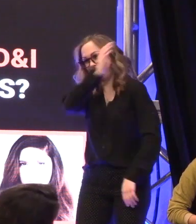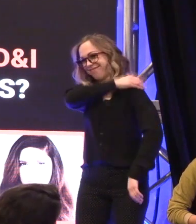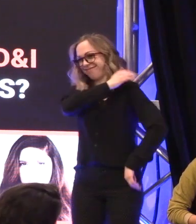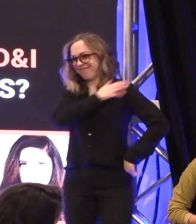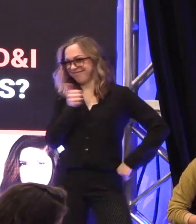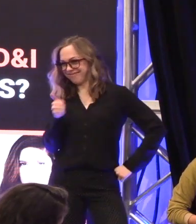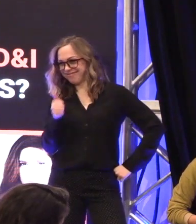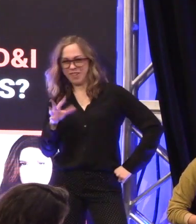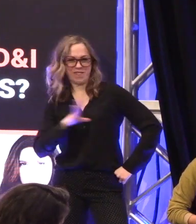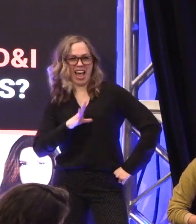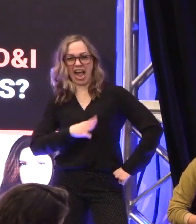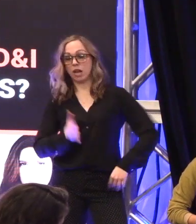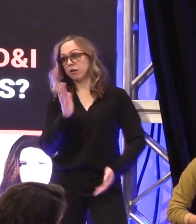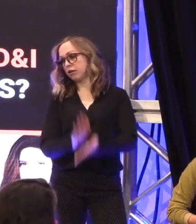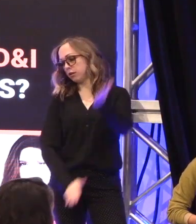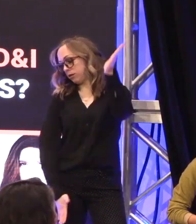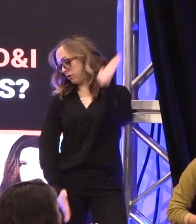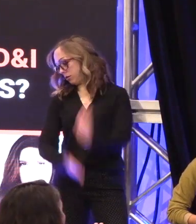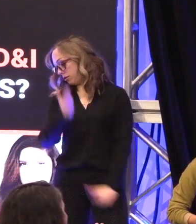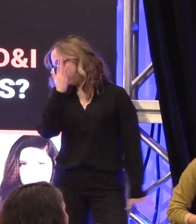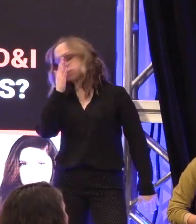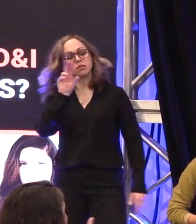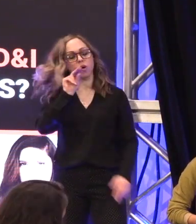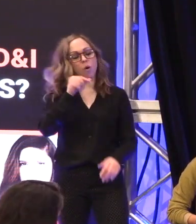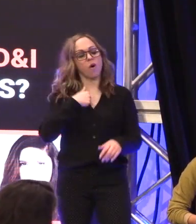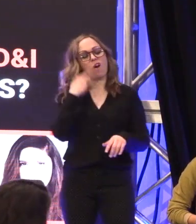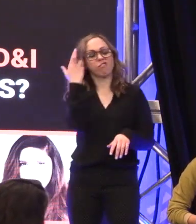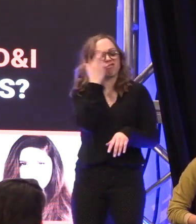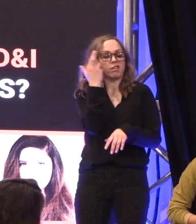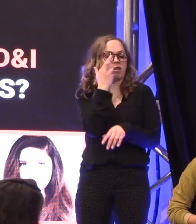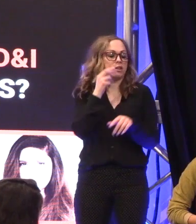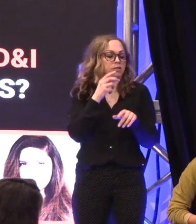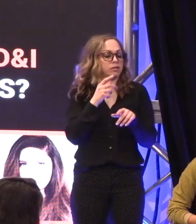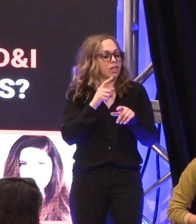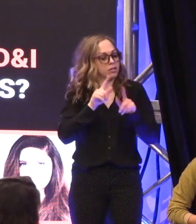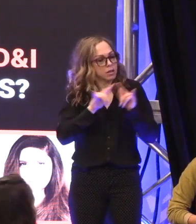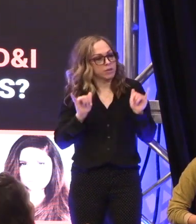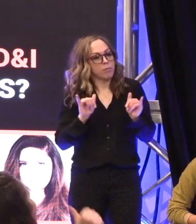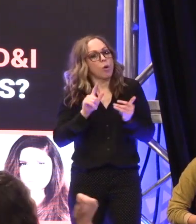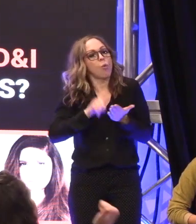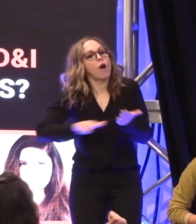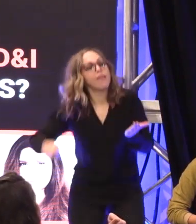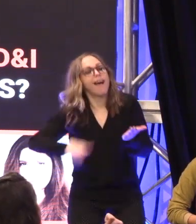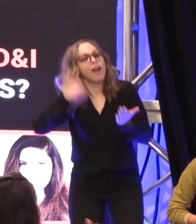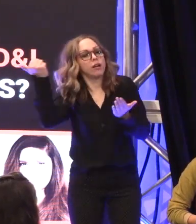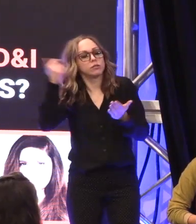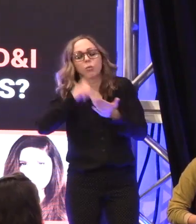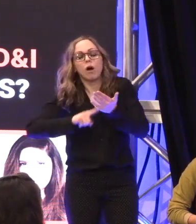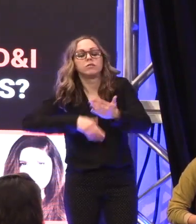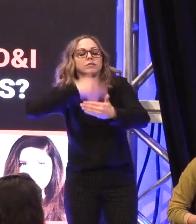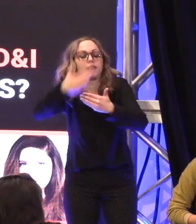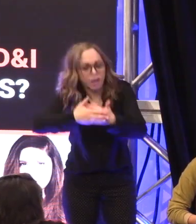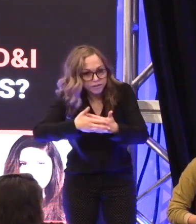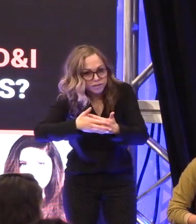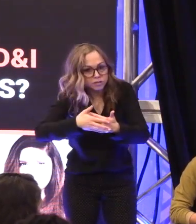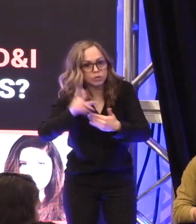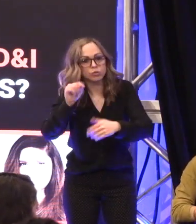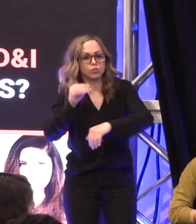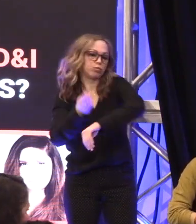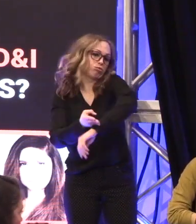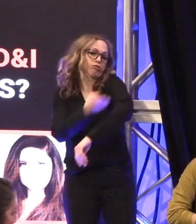back and say, oh, yeah, we're done with this. No, but I also have to think about what else can we do to make